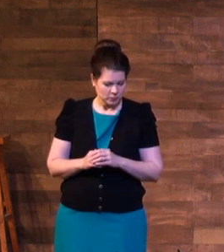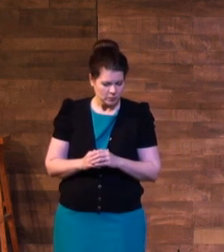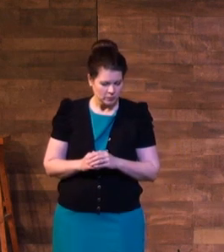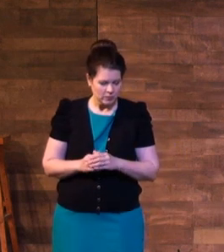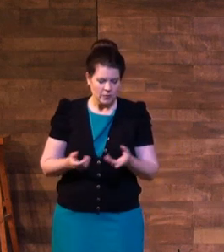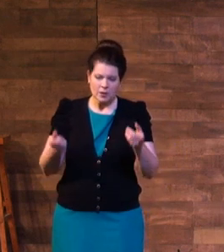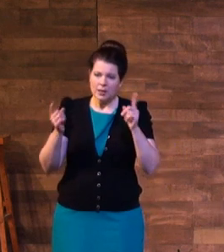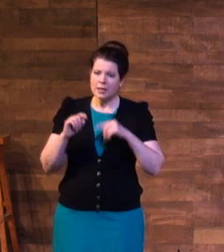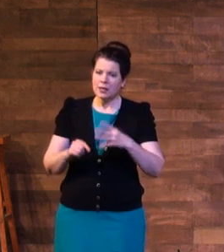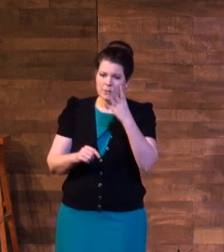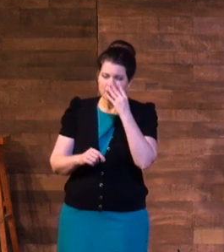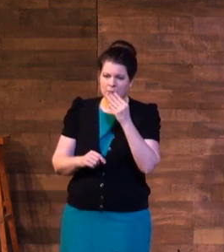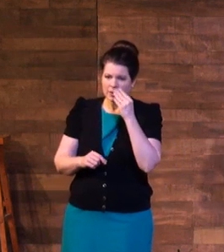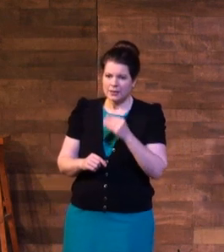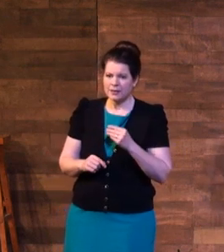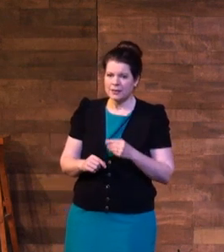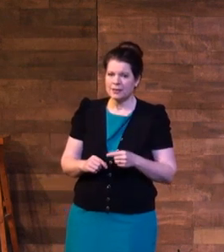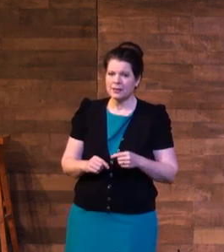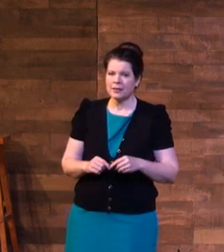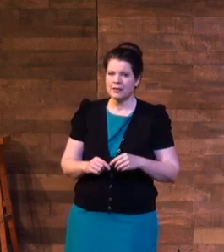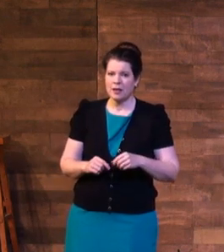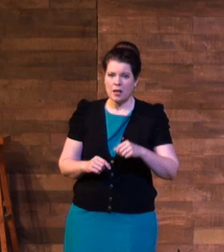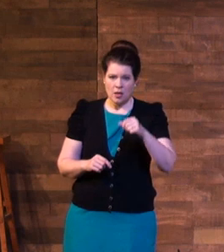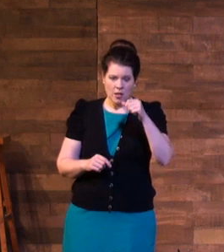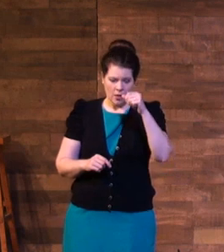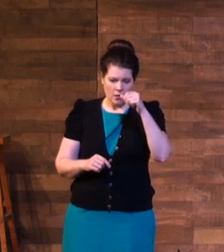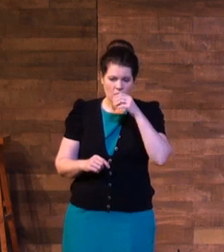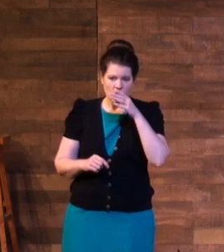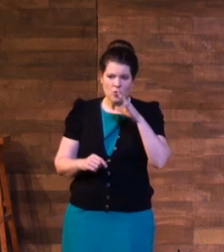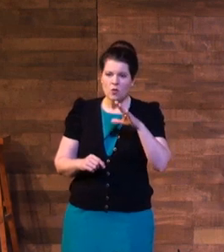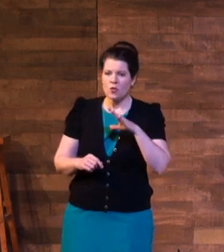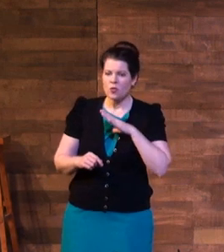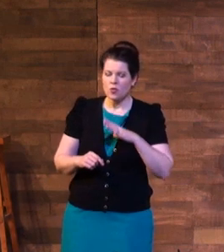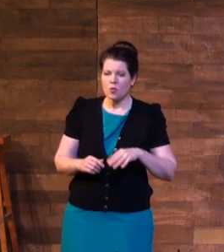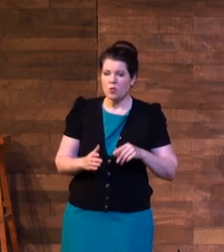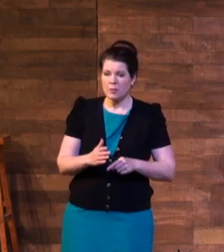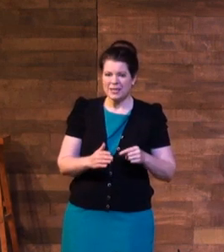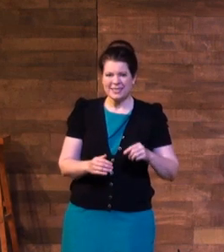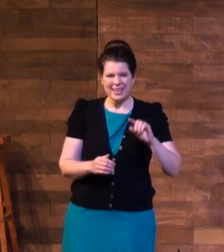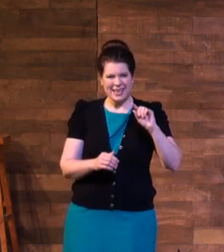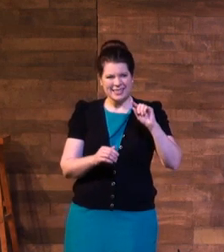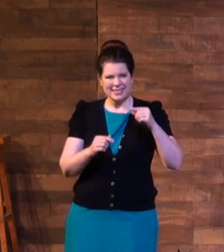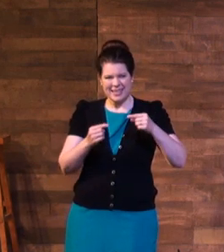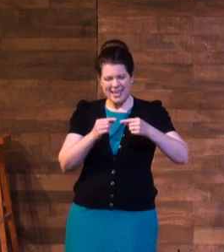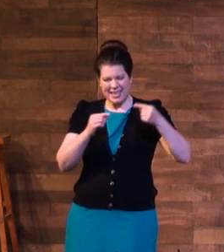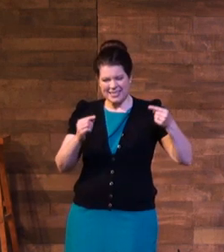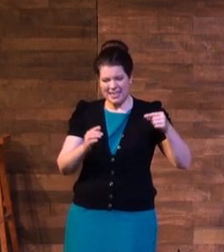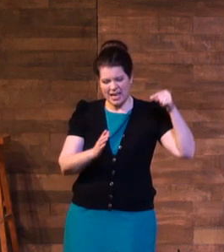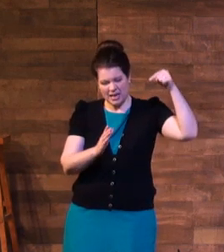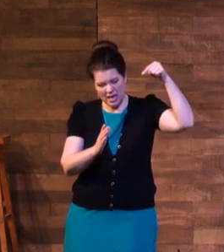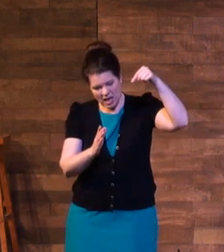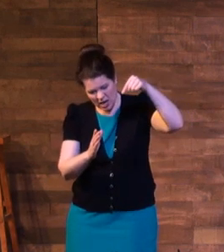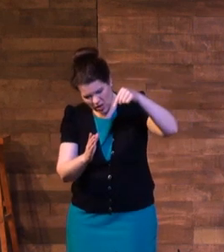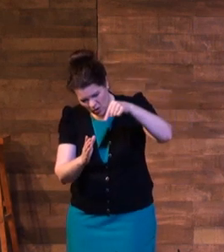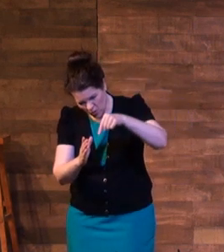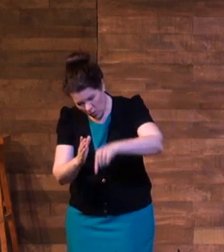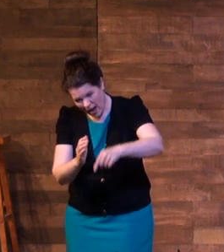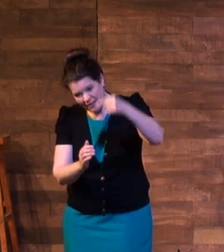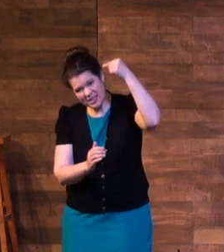he's sleeping, she takes a tent spike and drives it through his Sisera's temple with a